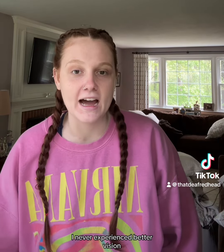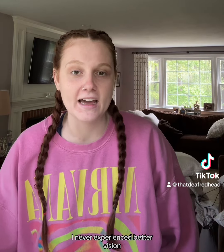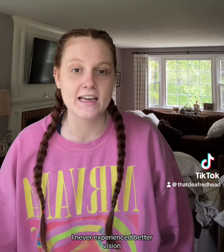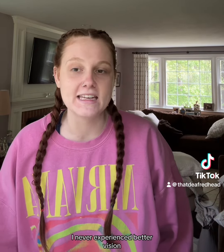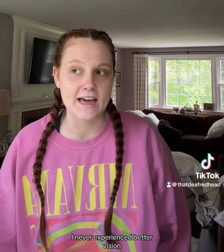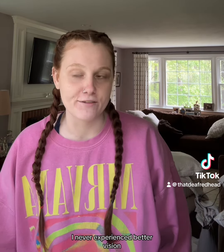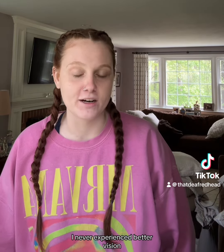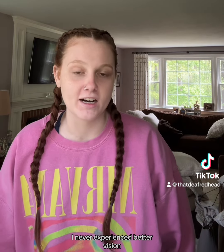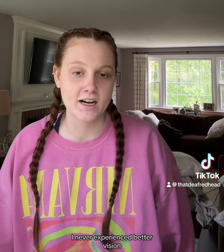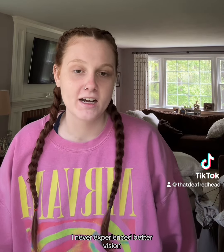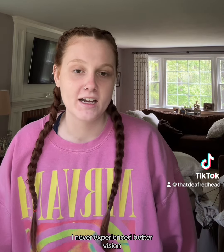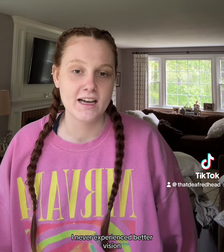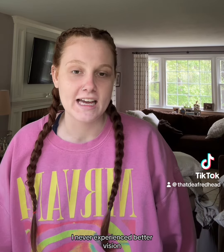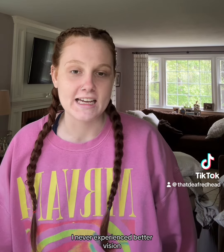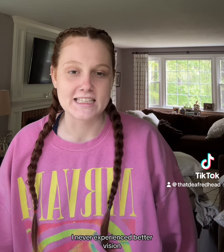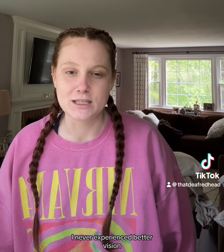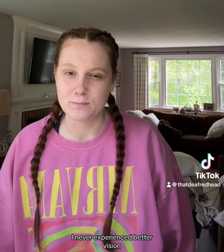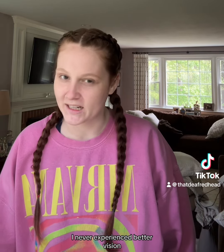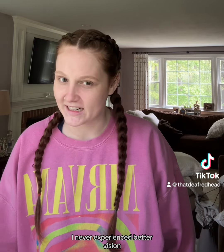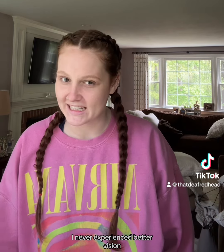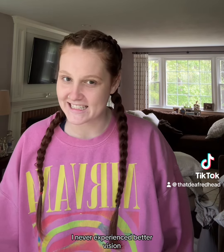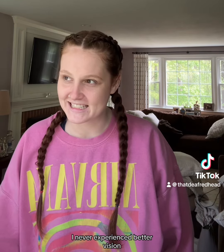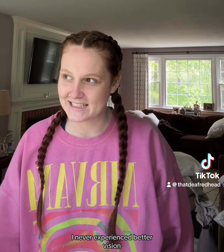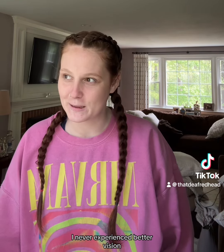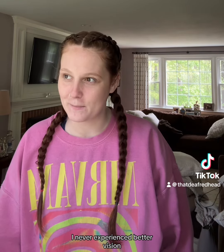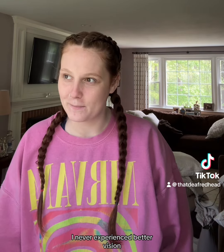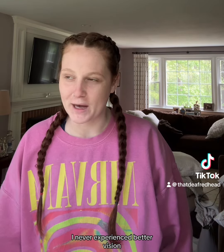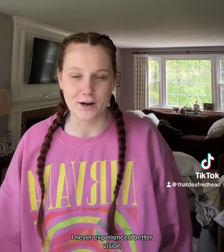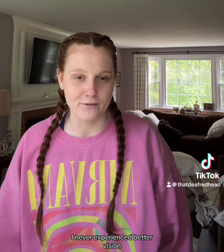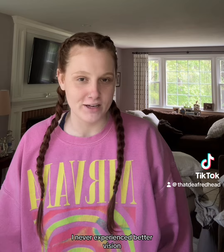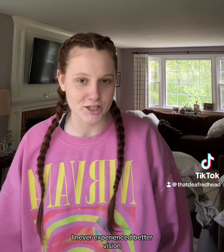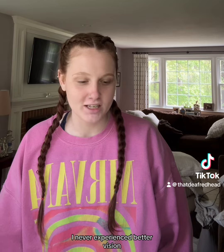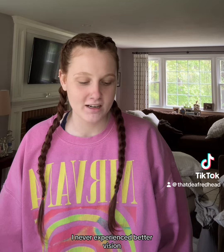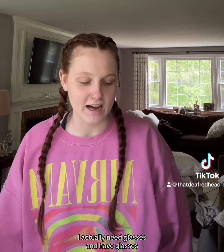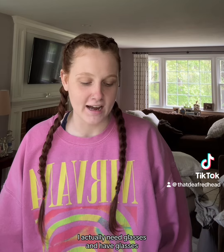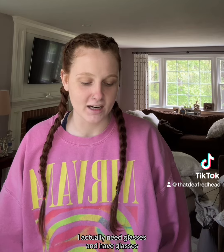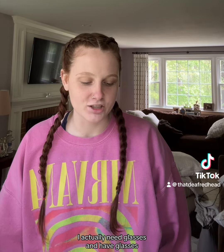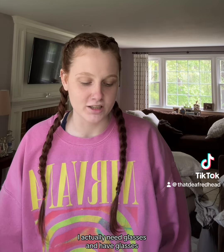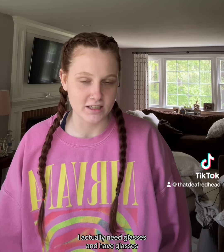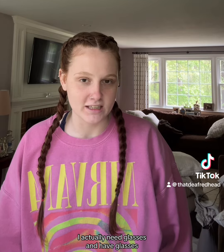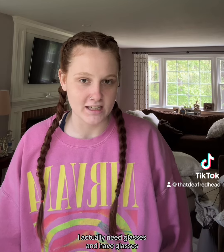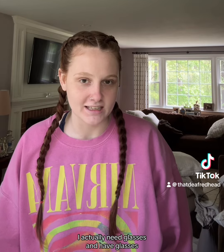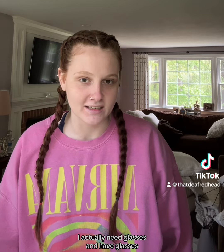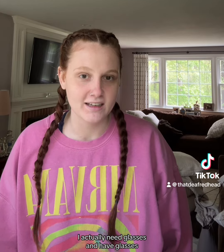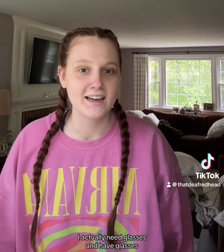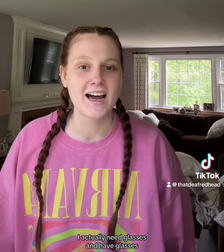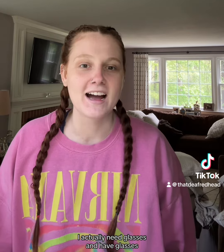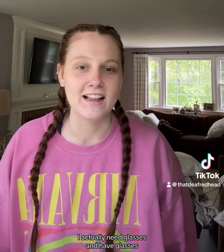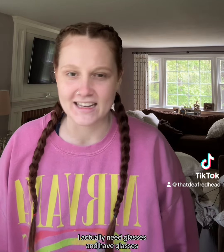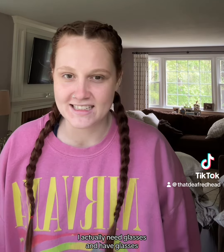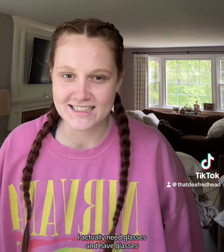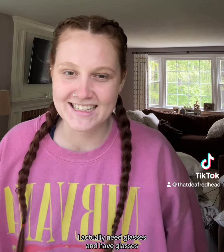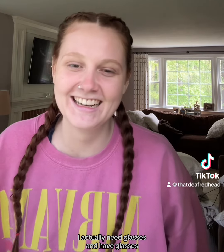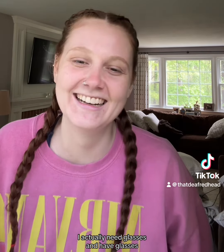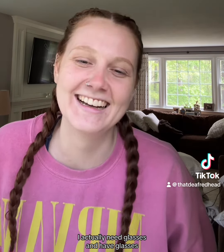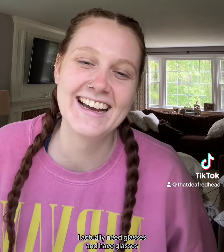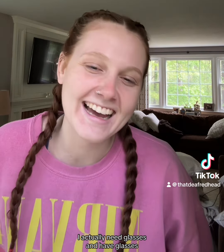I never experienced better vision. I actually need glasses and